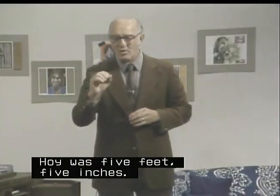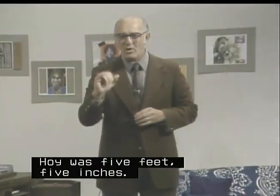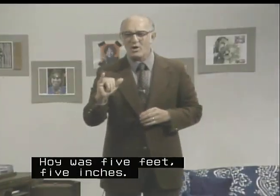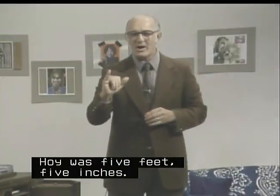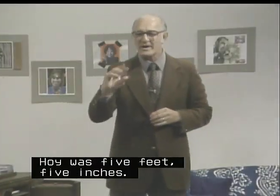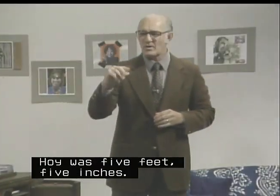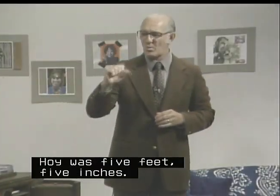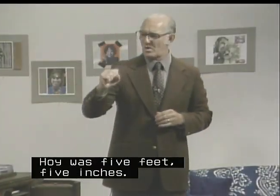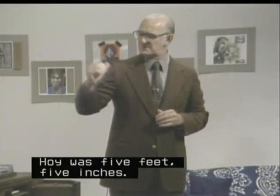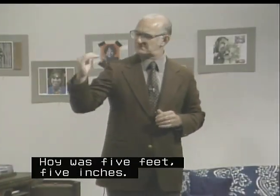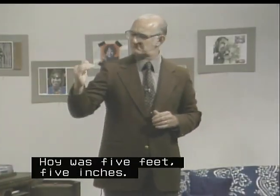Hoy was